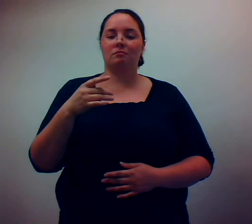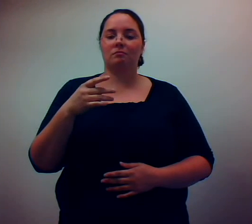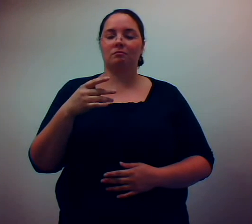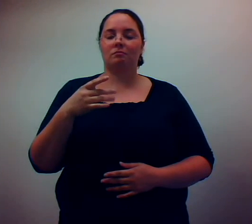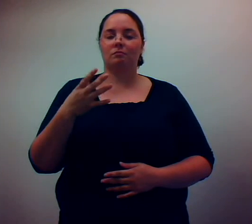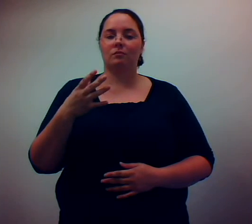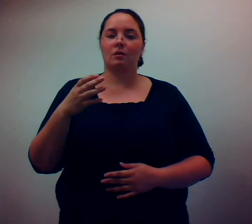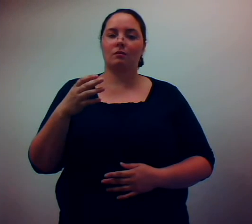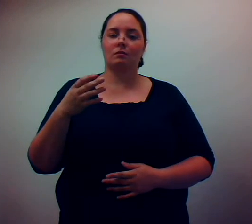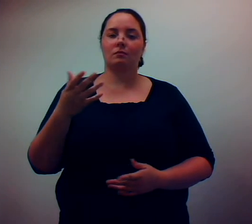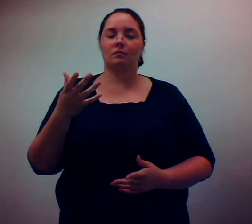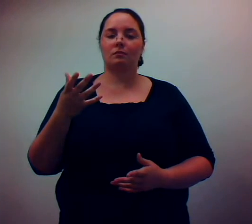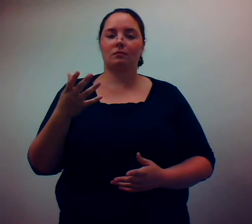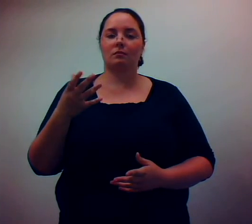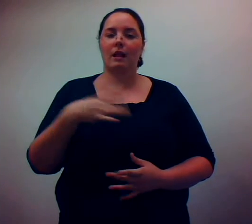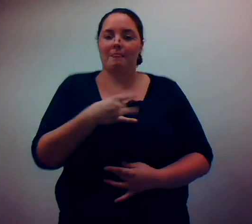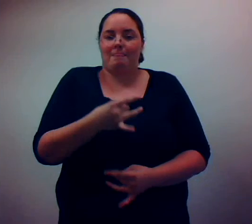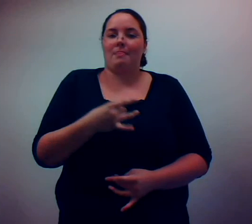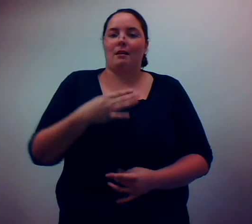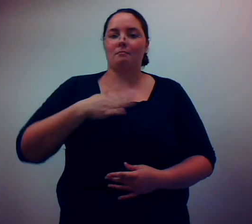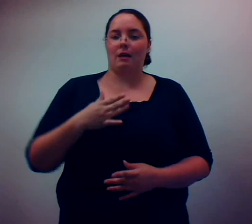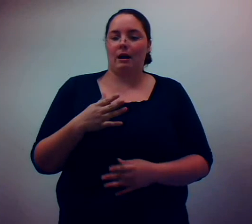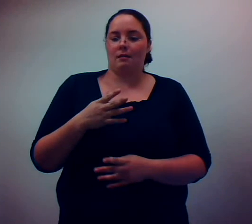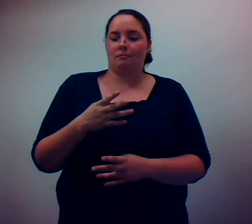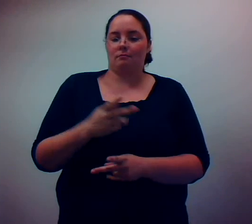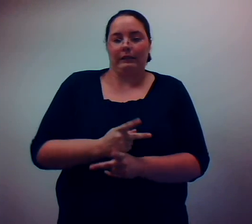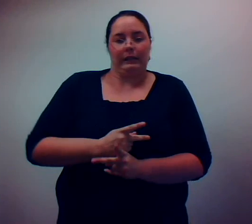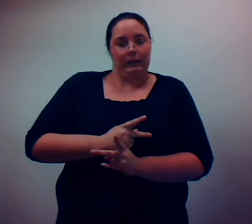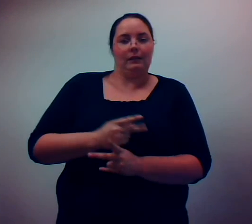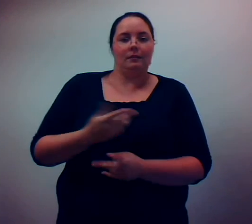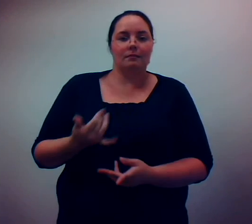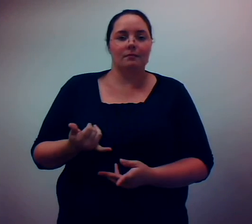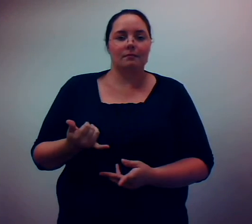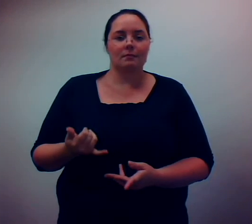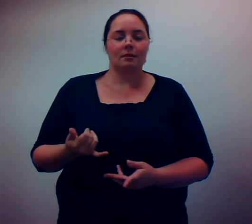through my life, and I hope one day they'll come to love antiques just as I do.